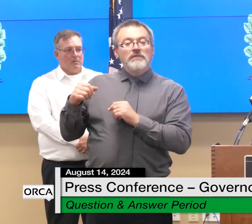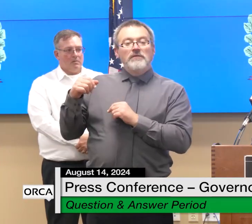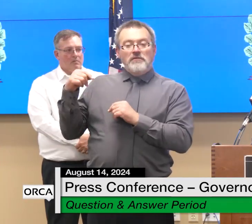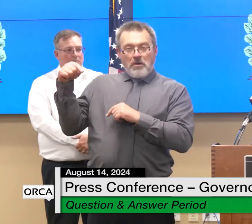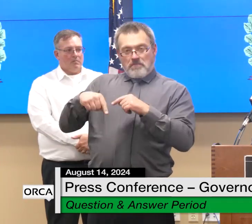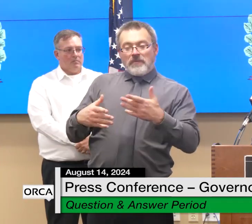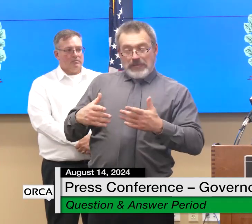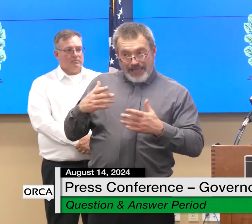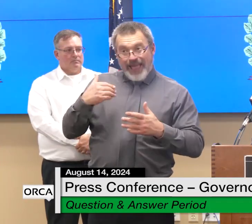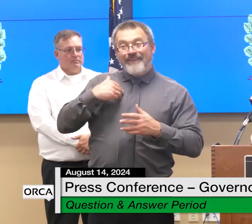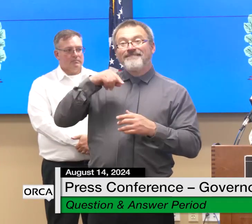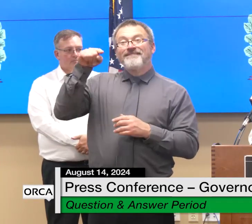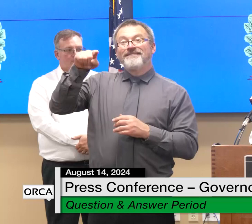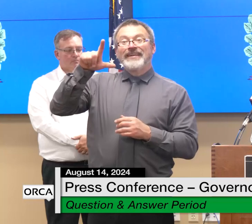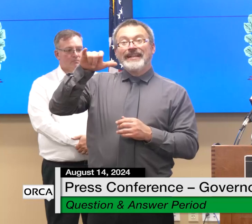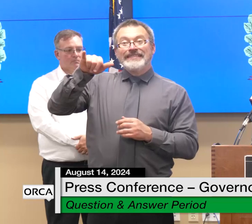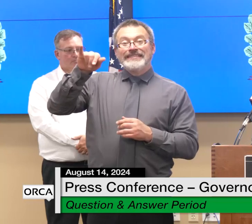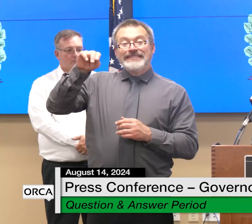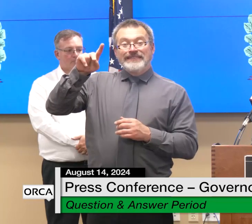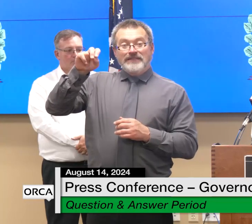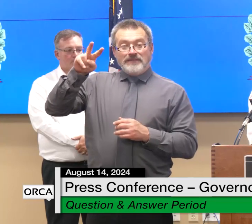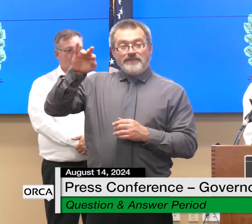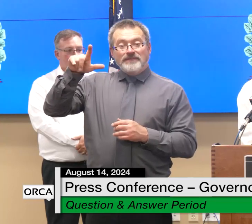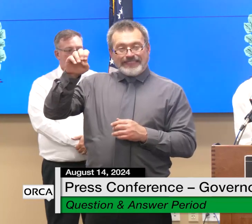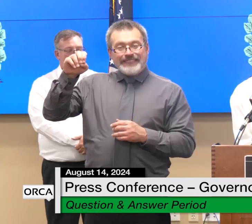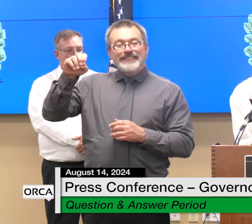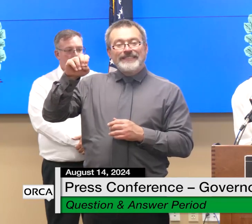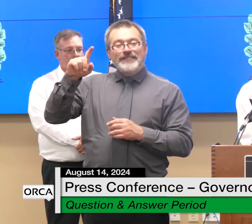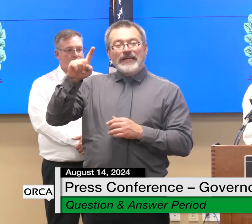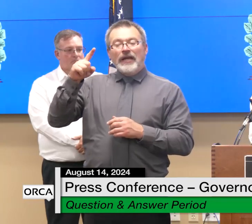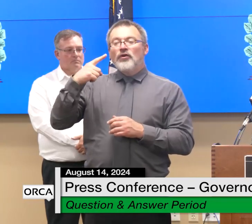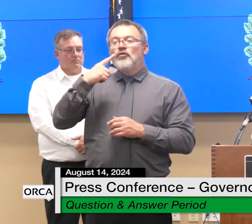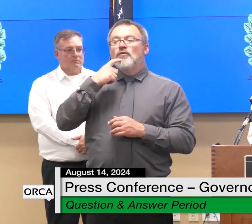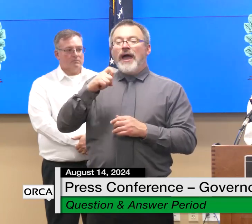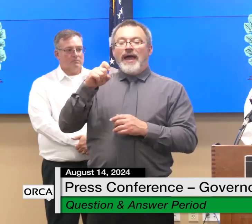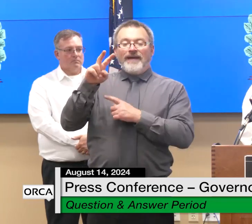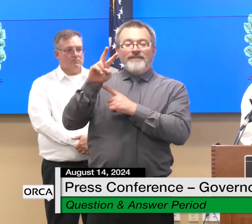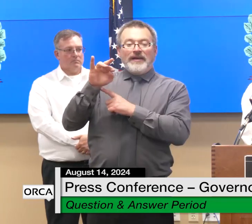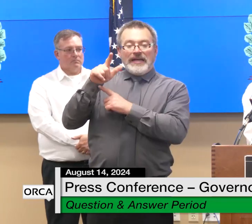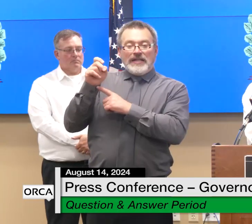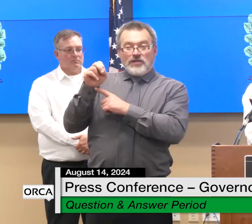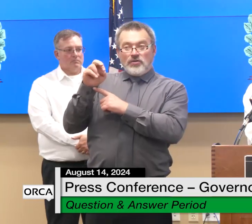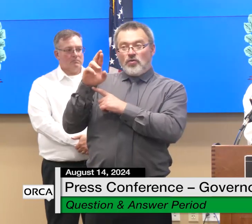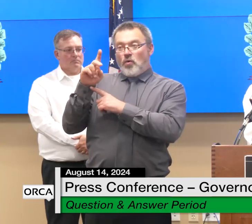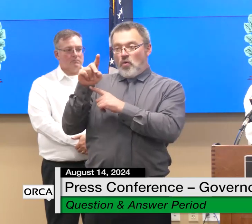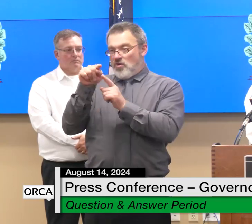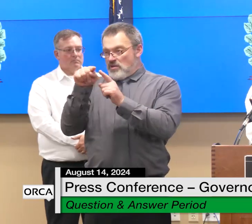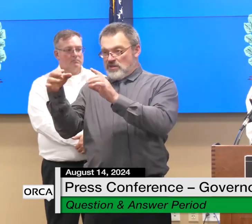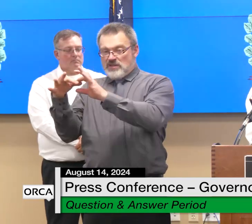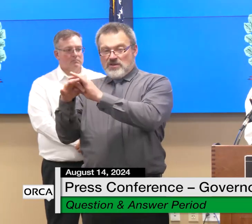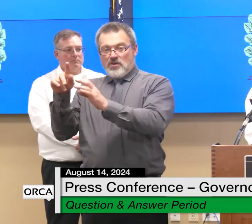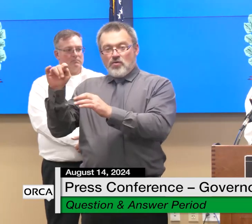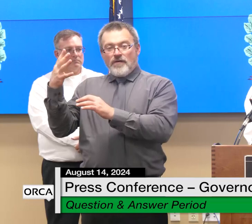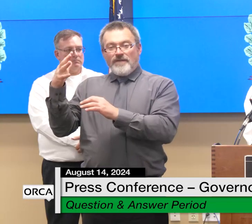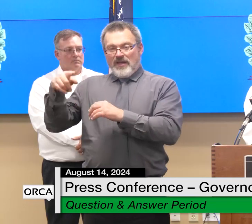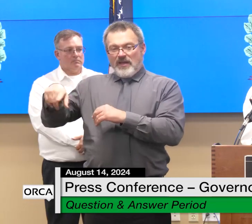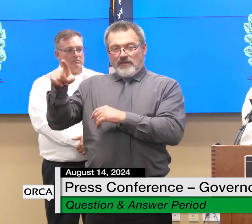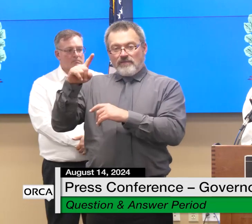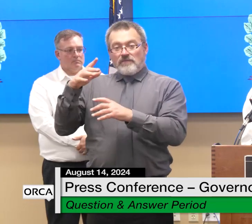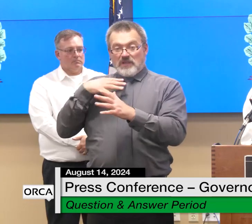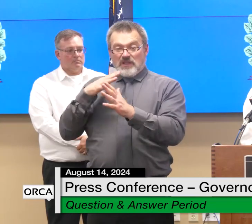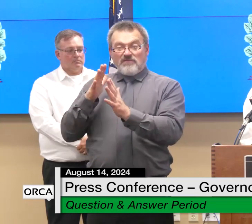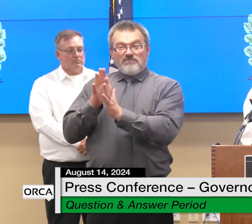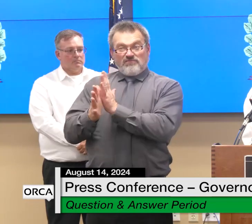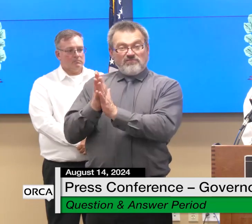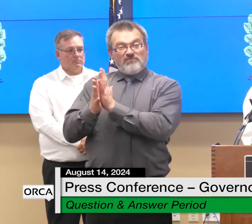up Red Village Road and taking the turn off from Route 5, there was a line of traffic off from 91 to